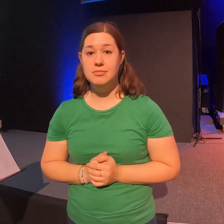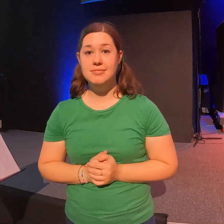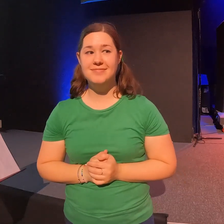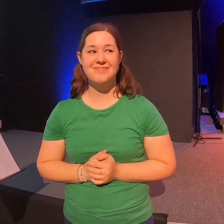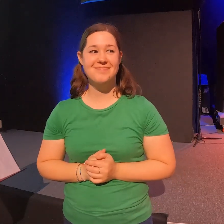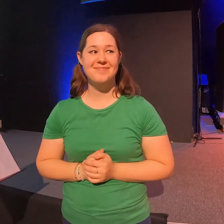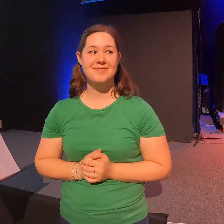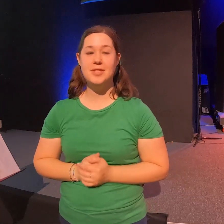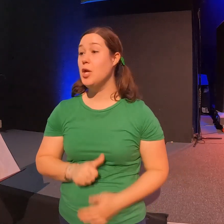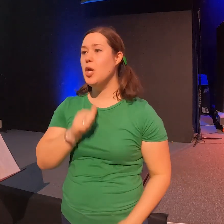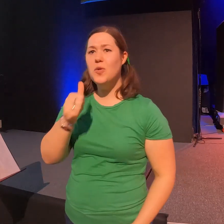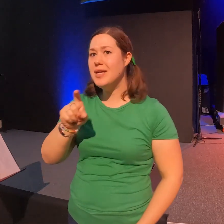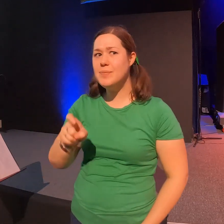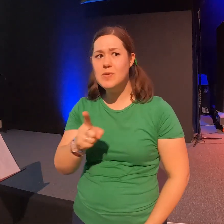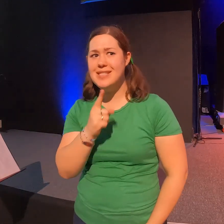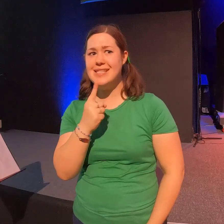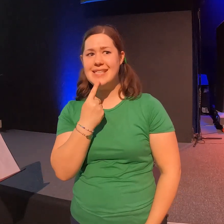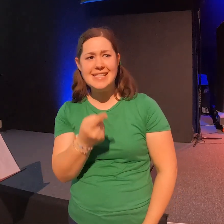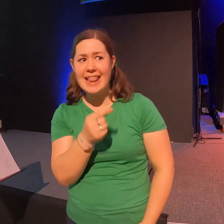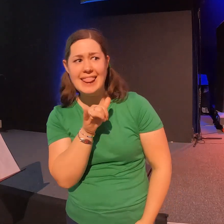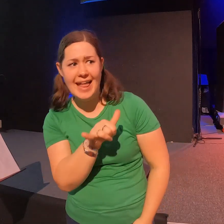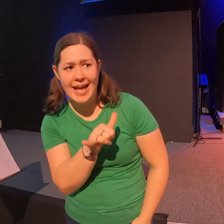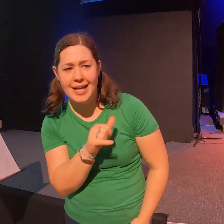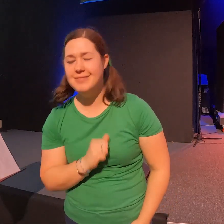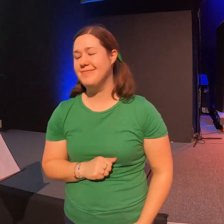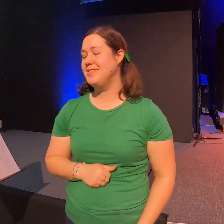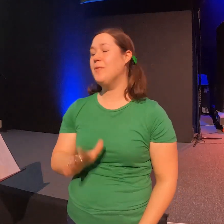We're supposed to say that. No, that's good. No.